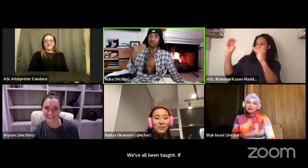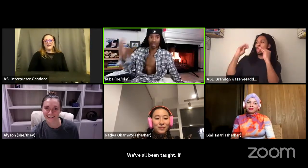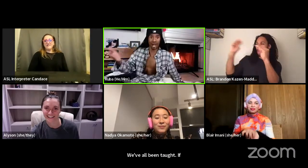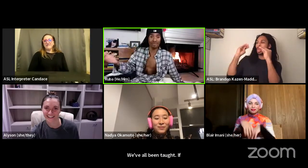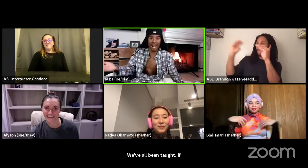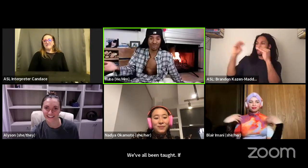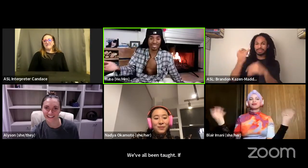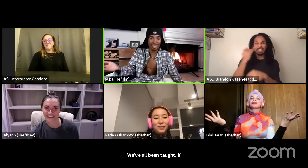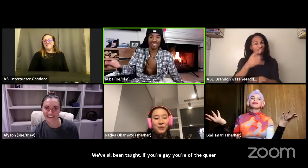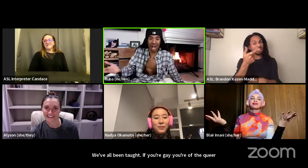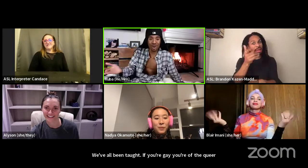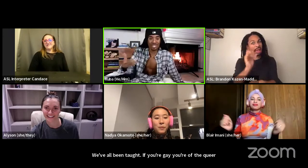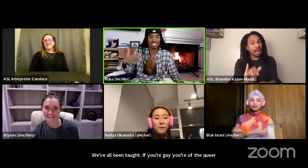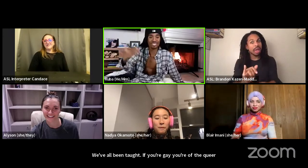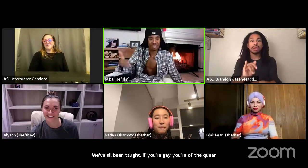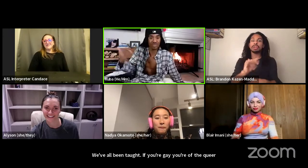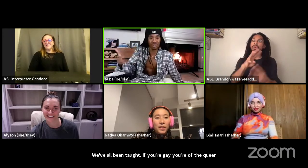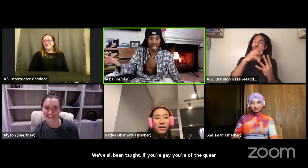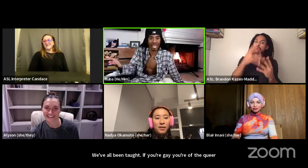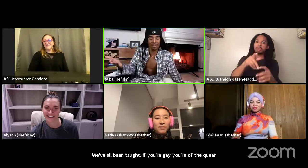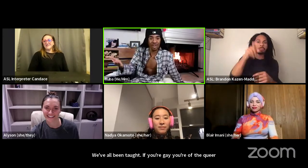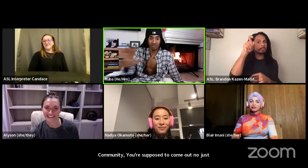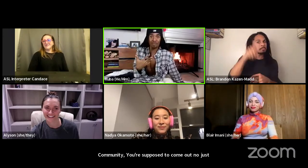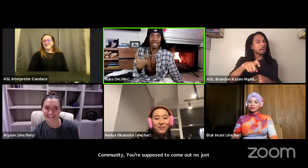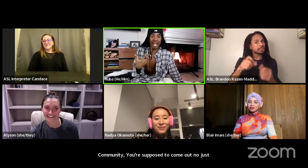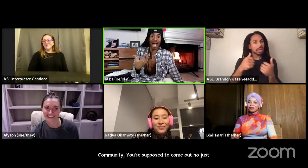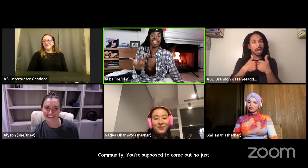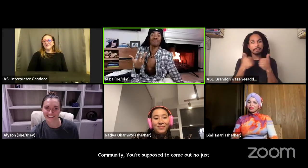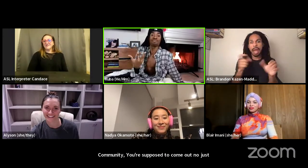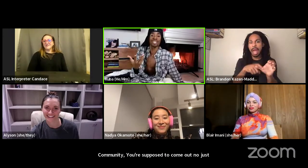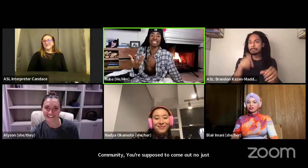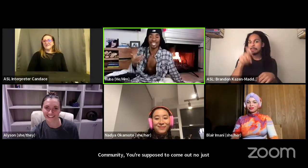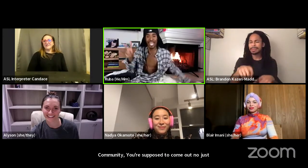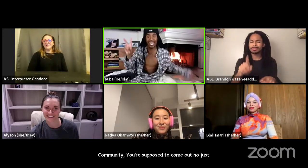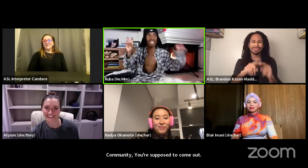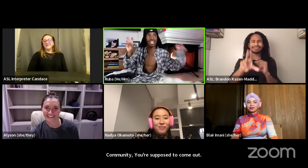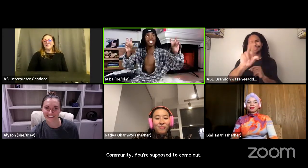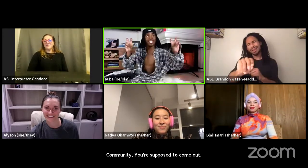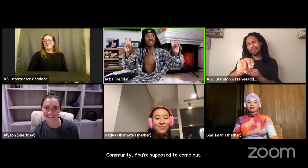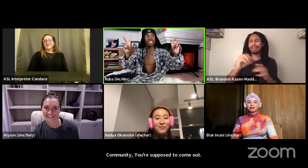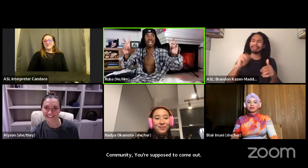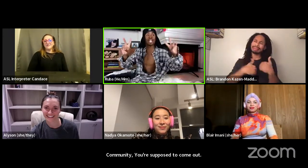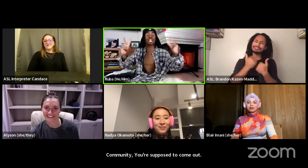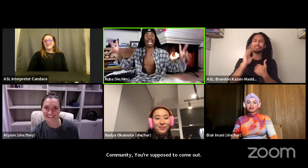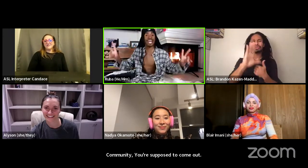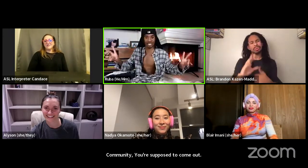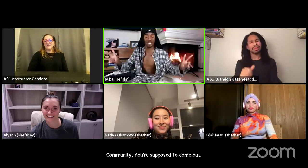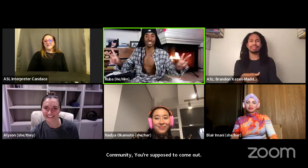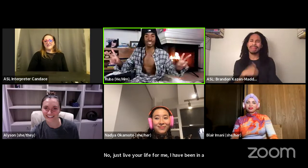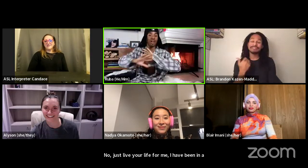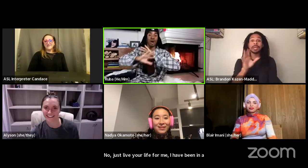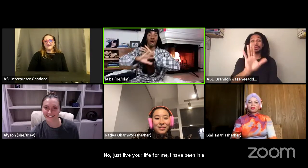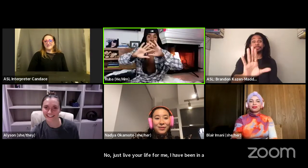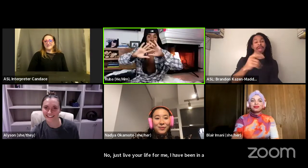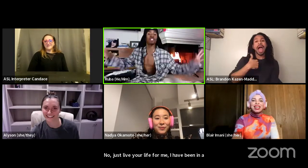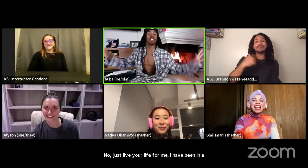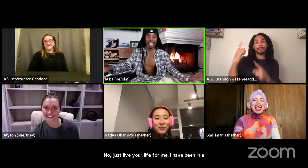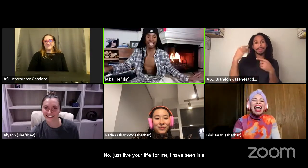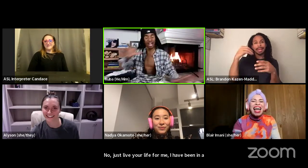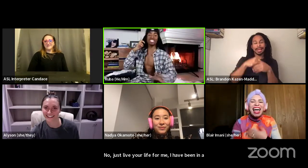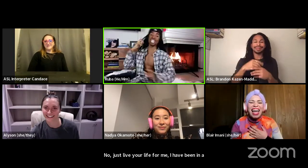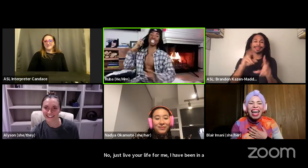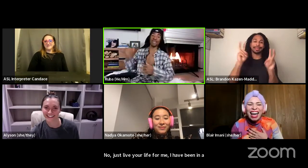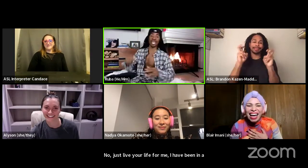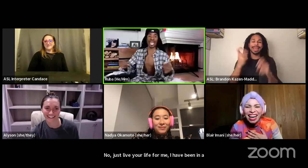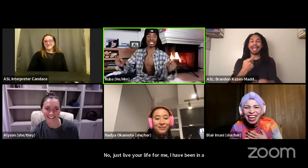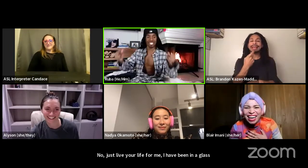you're supposed to come out. No, just live your life. For me, I have been in a glass closet all of my